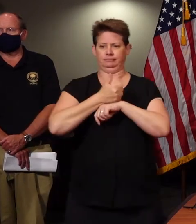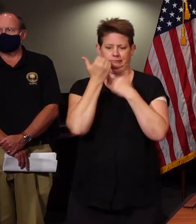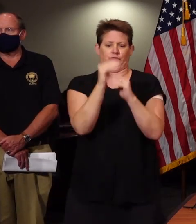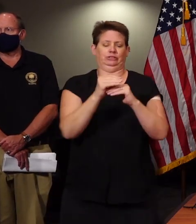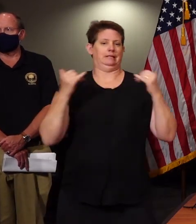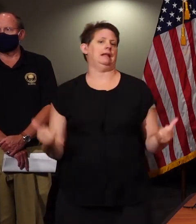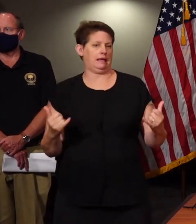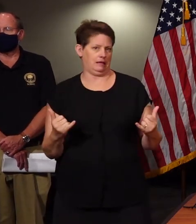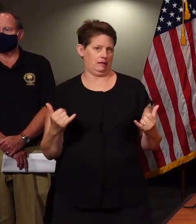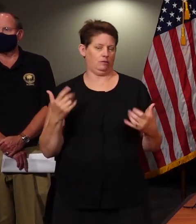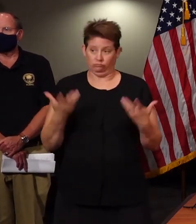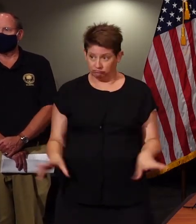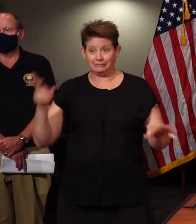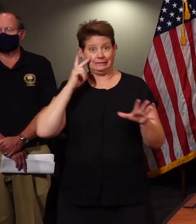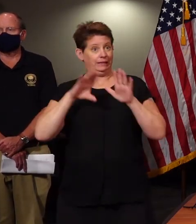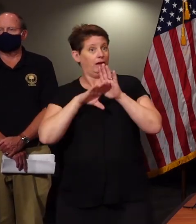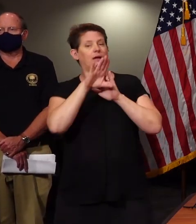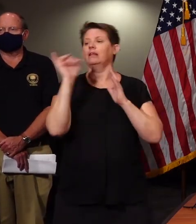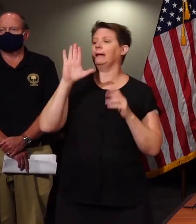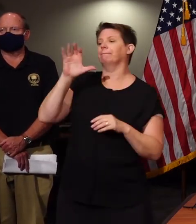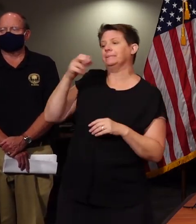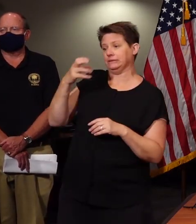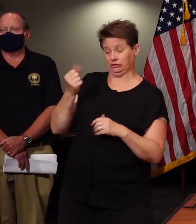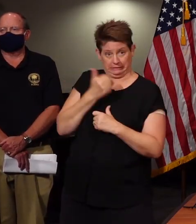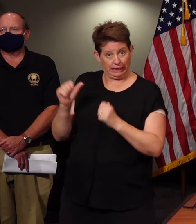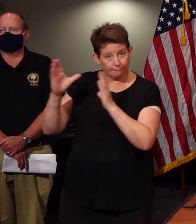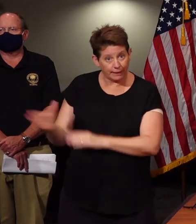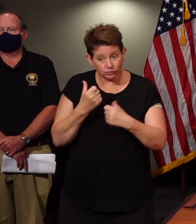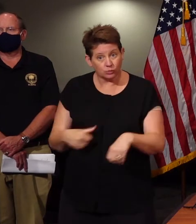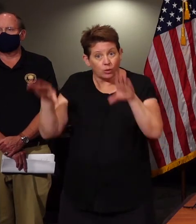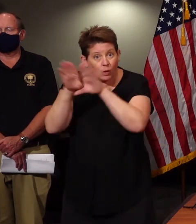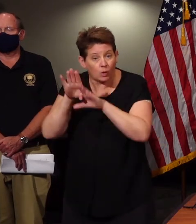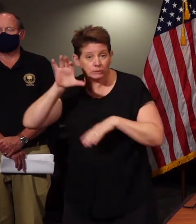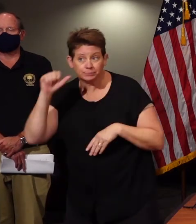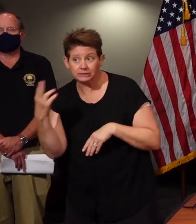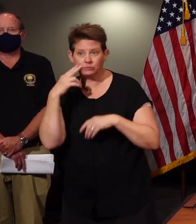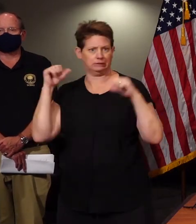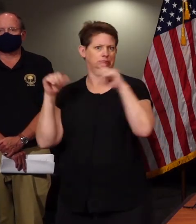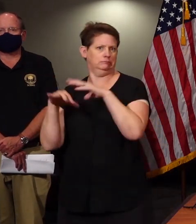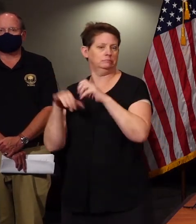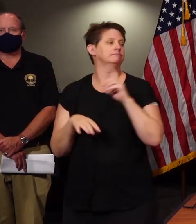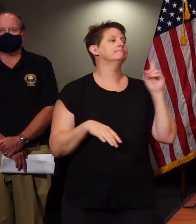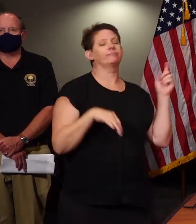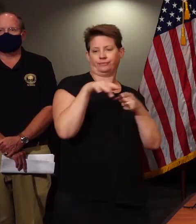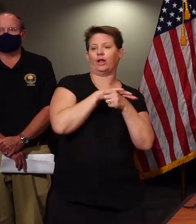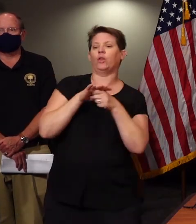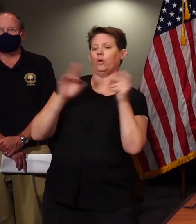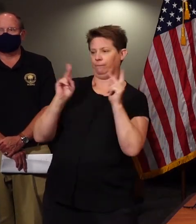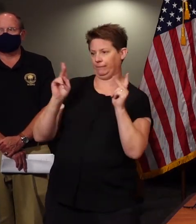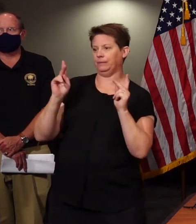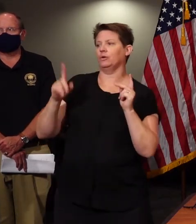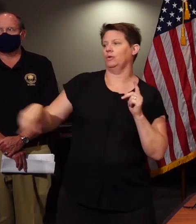now that we are seeing a spike? For example, beaches this weekend. Any plans to close them since we've seen a lot of The crowding? local authorities have the means at